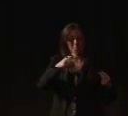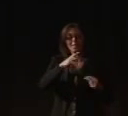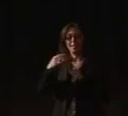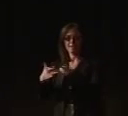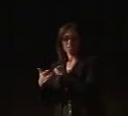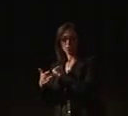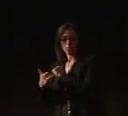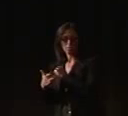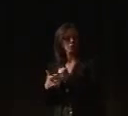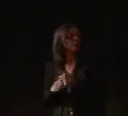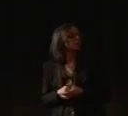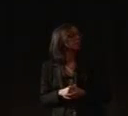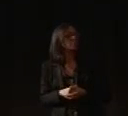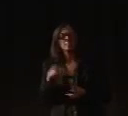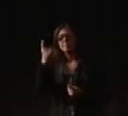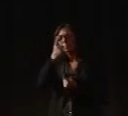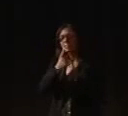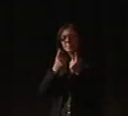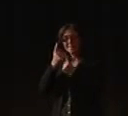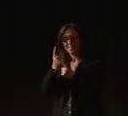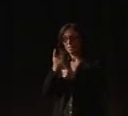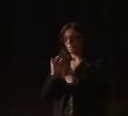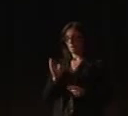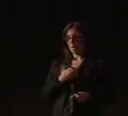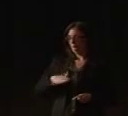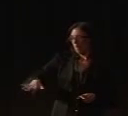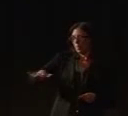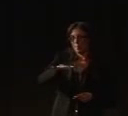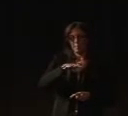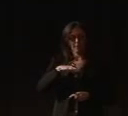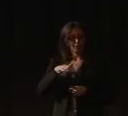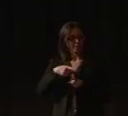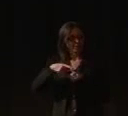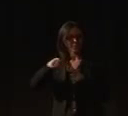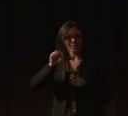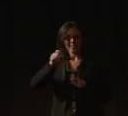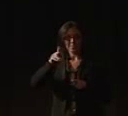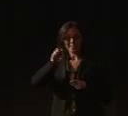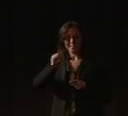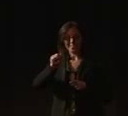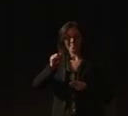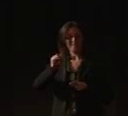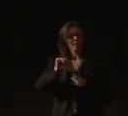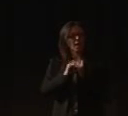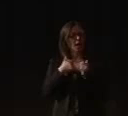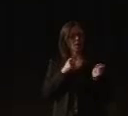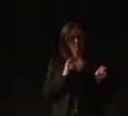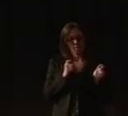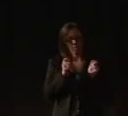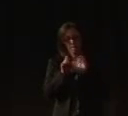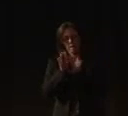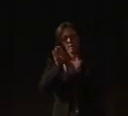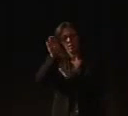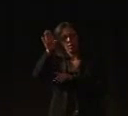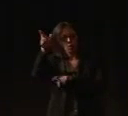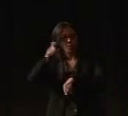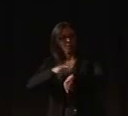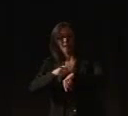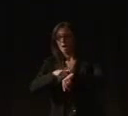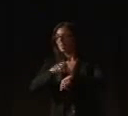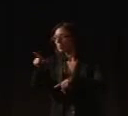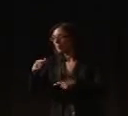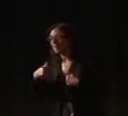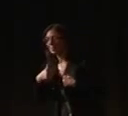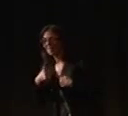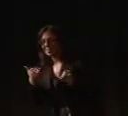Let us consider the evolution of our species. This is a little bit camouflaging myself just for a few seconds as a cosmic thinker, but